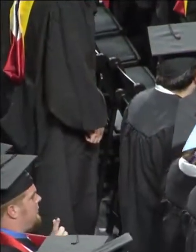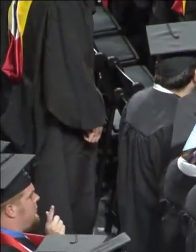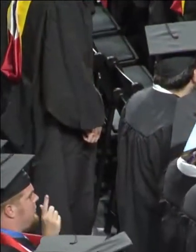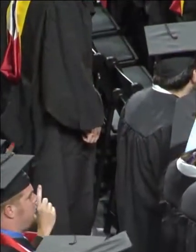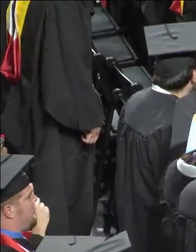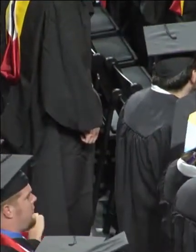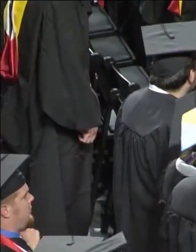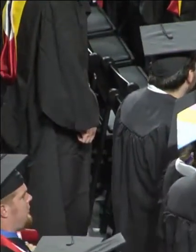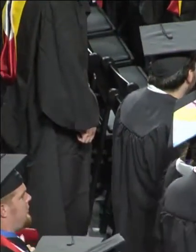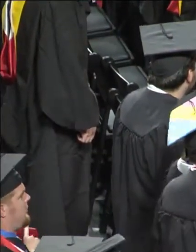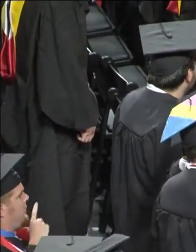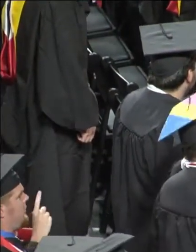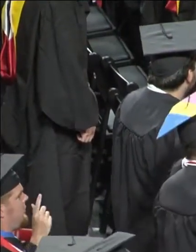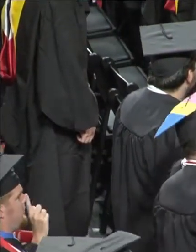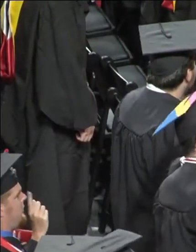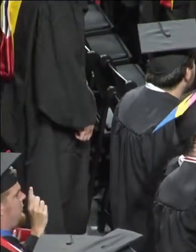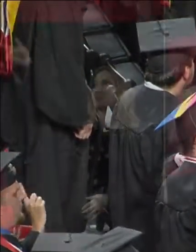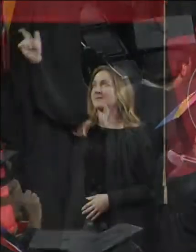glorious